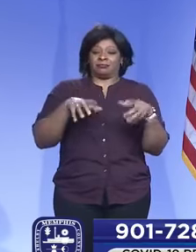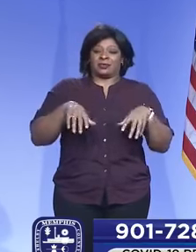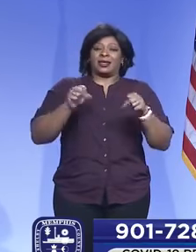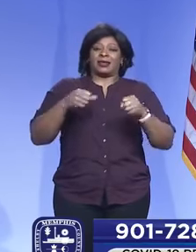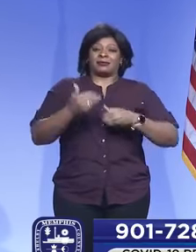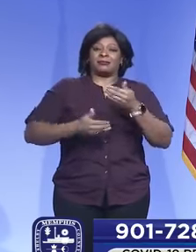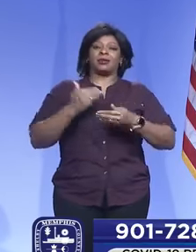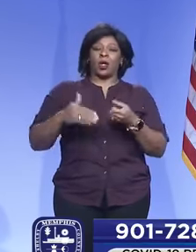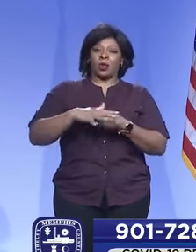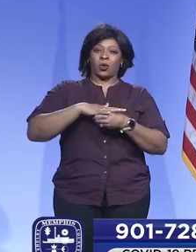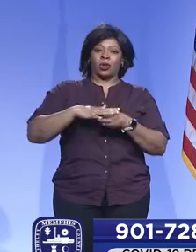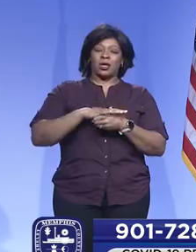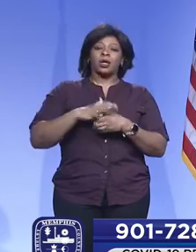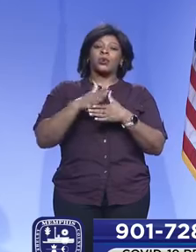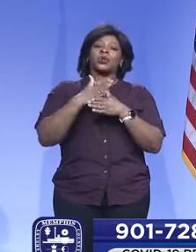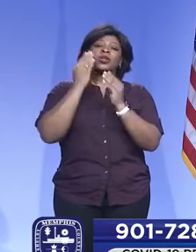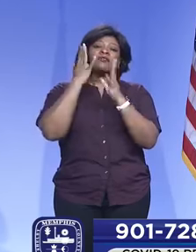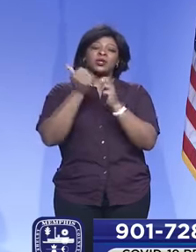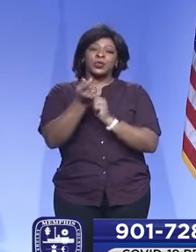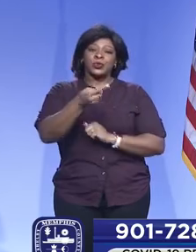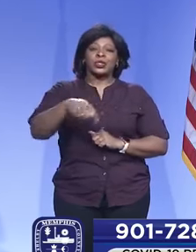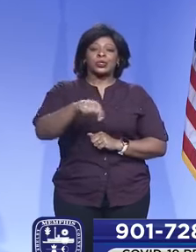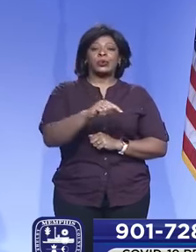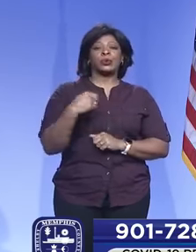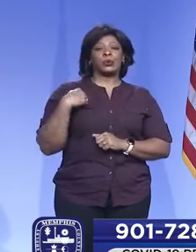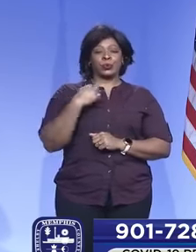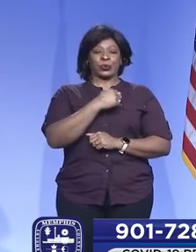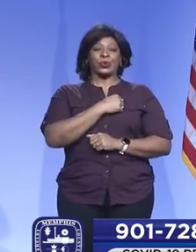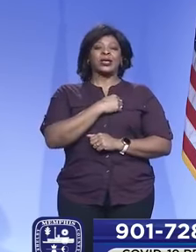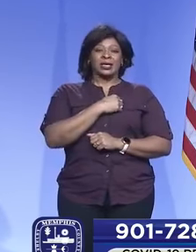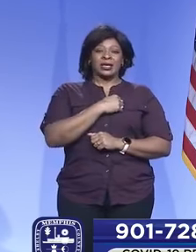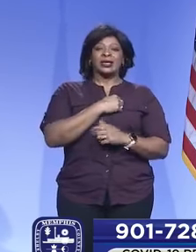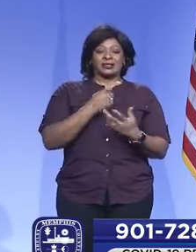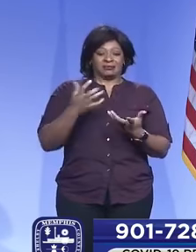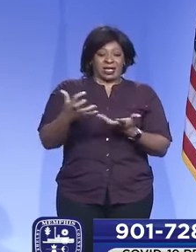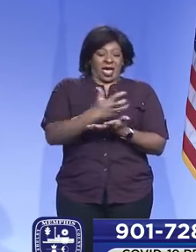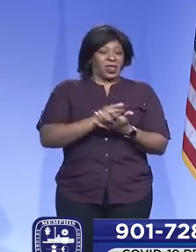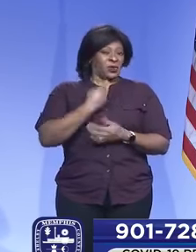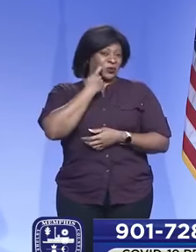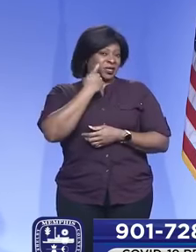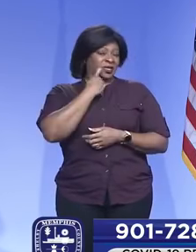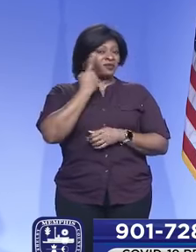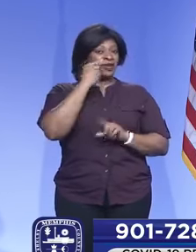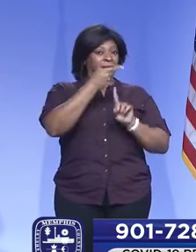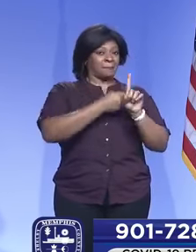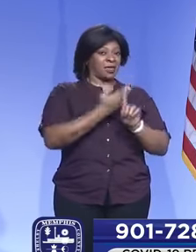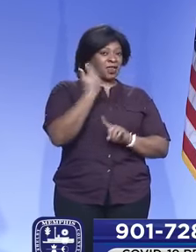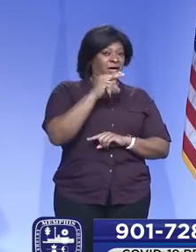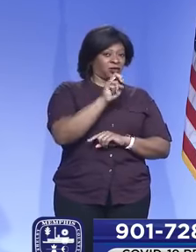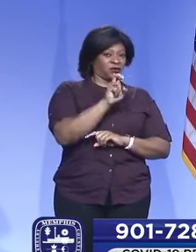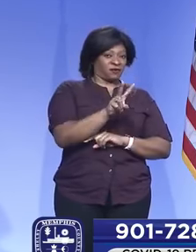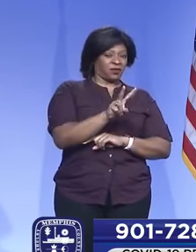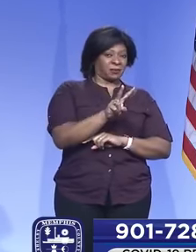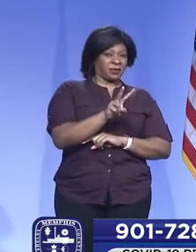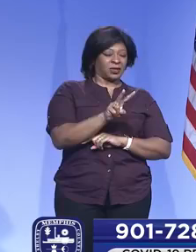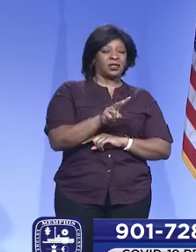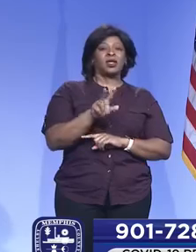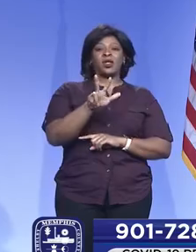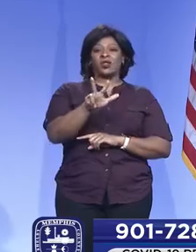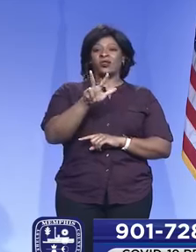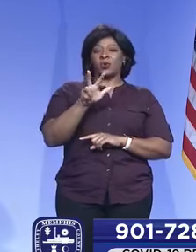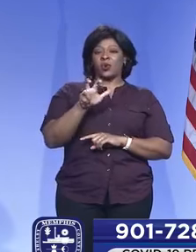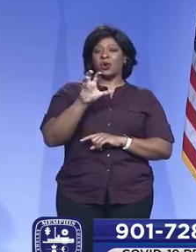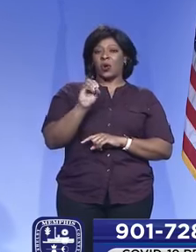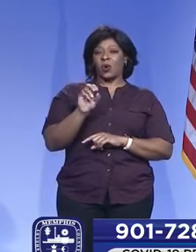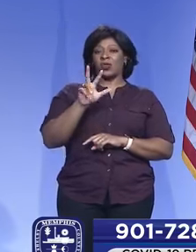So I wanted to share some information that we compiled recently that was for the month of November for